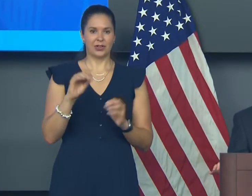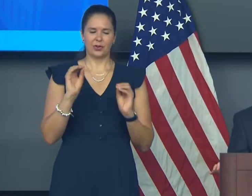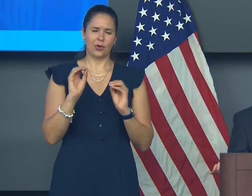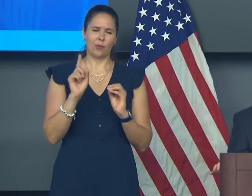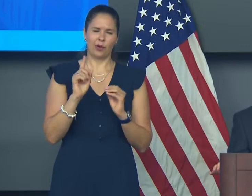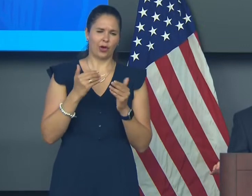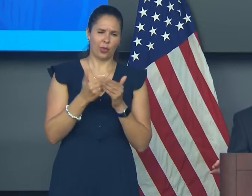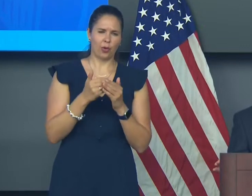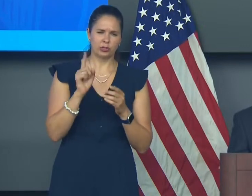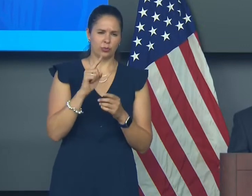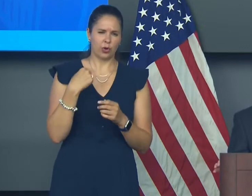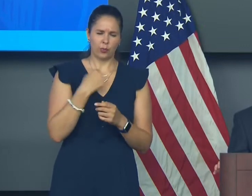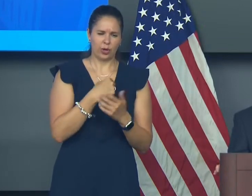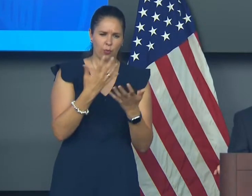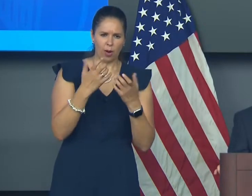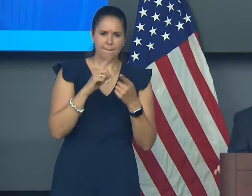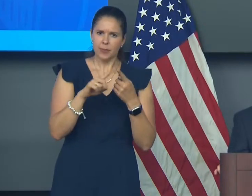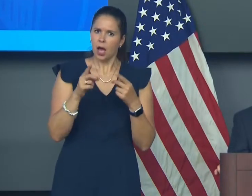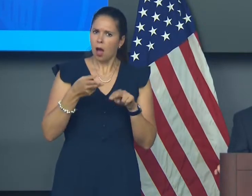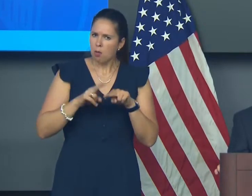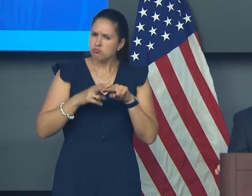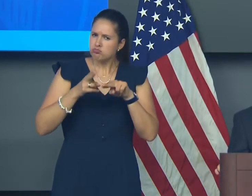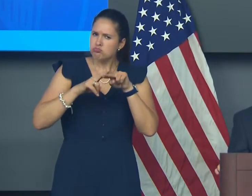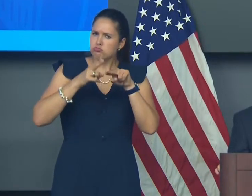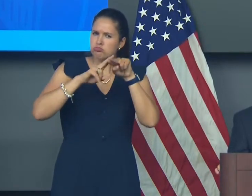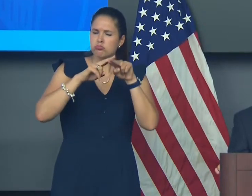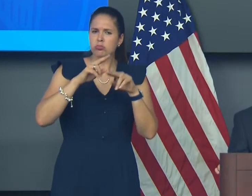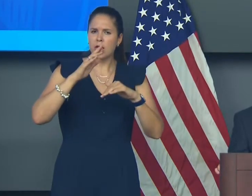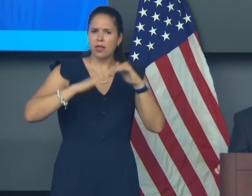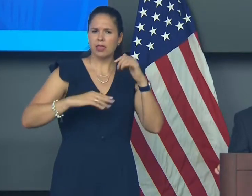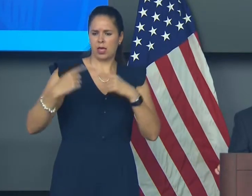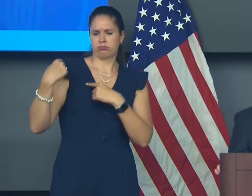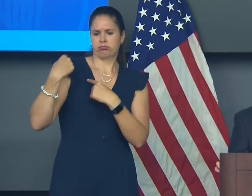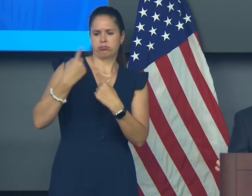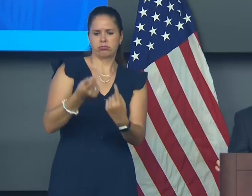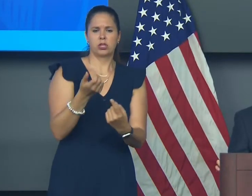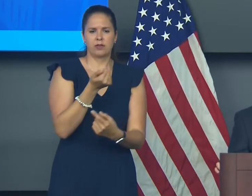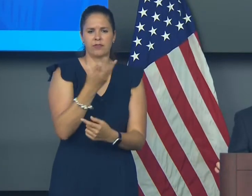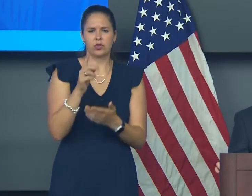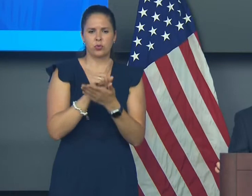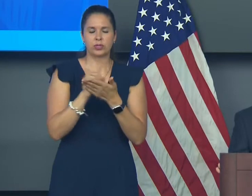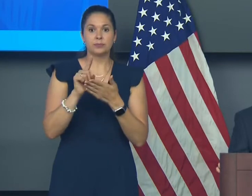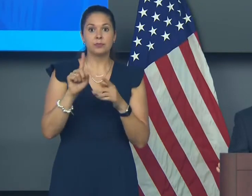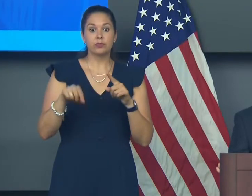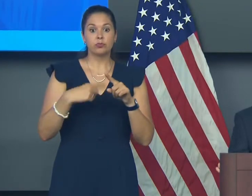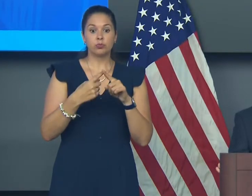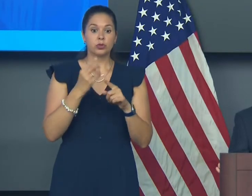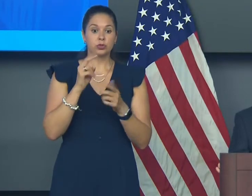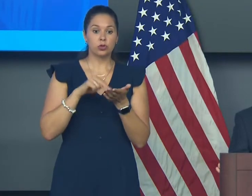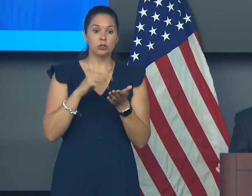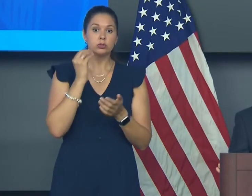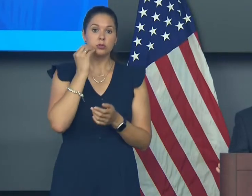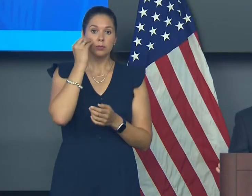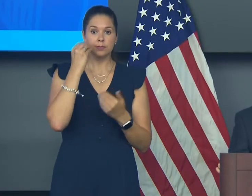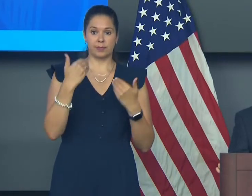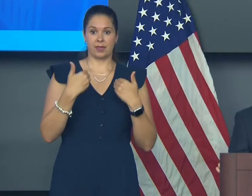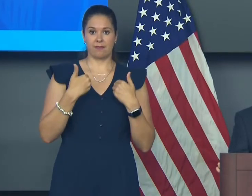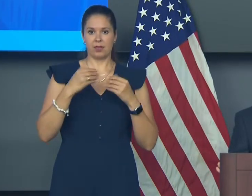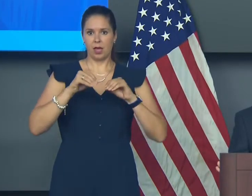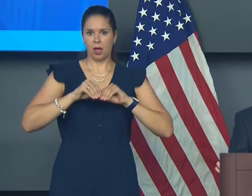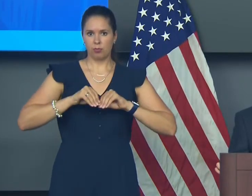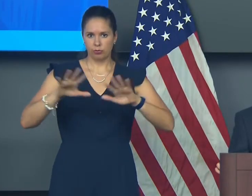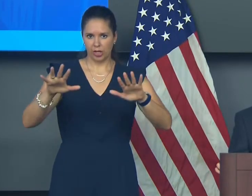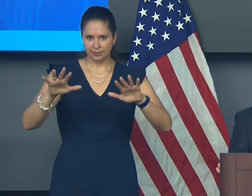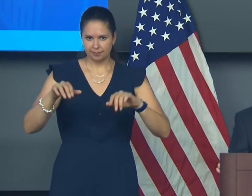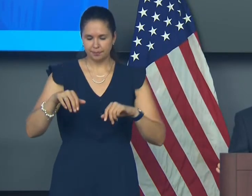would like it to be, but incremental increase from what it has been in weeks past. When a nursing home has an outbreak,